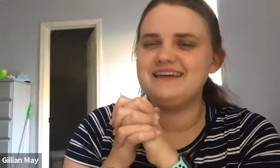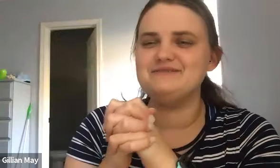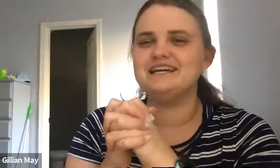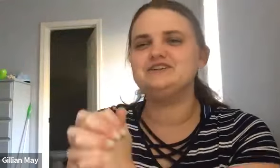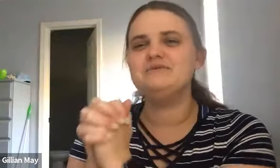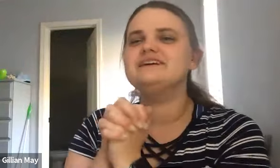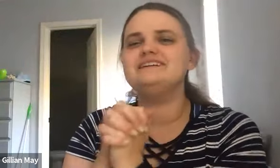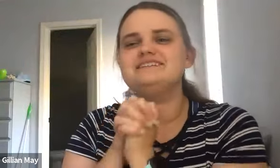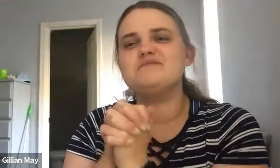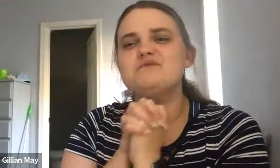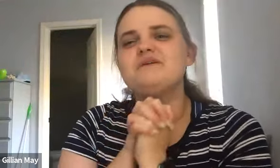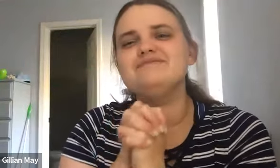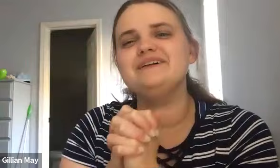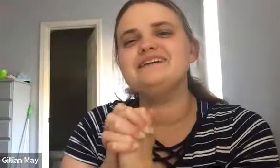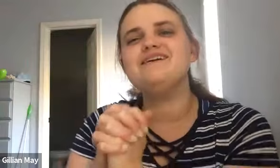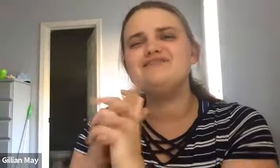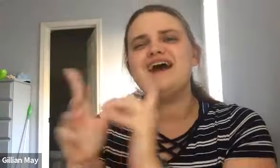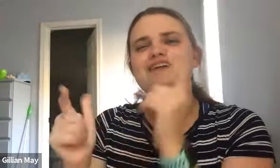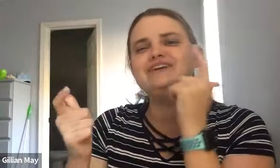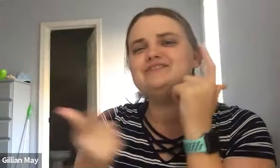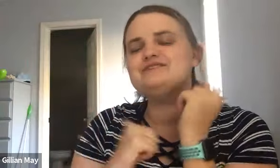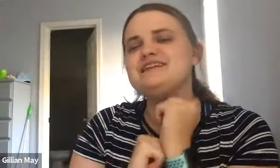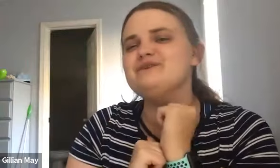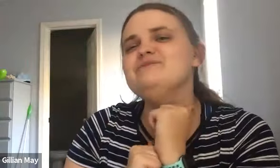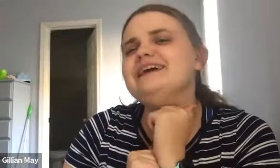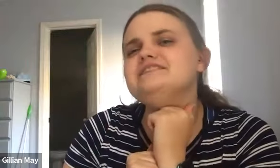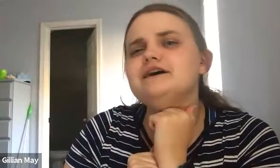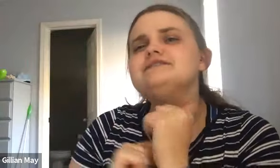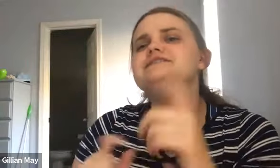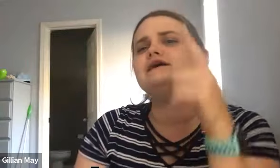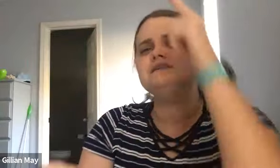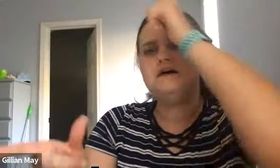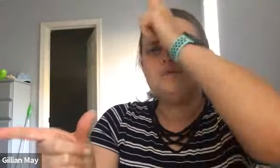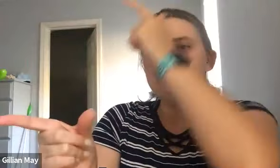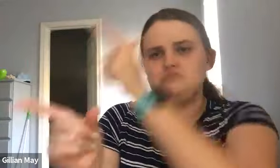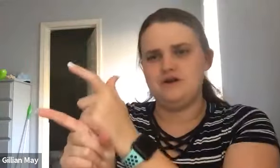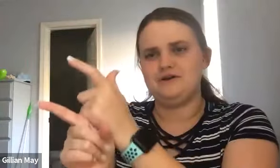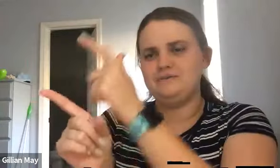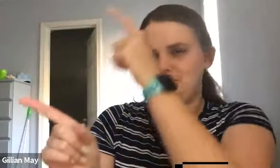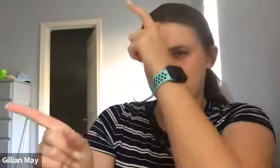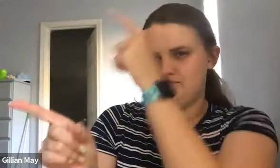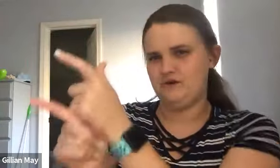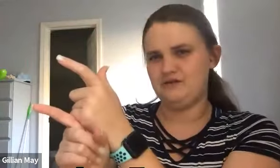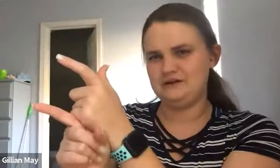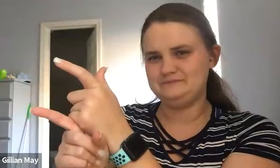I was like, I don't want to get to that point where I'm like, oh yeah, like it looks like, but I'm like, it does. But brother.